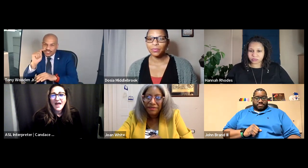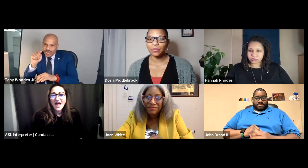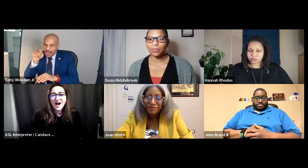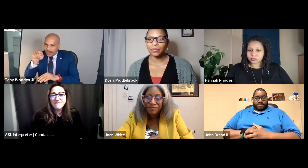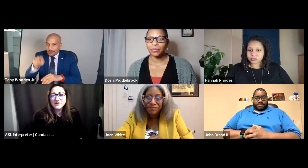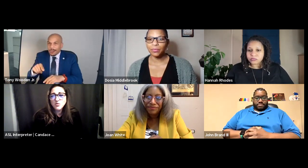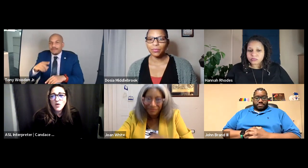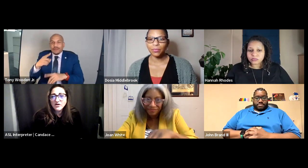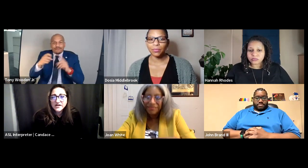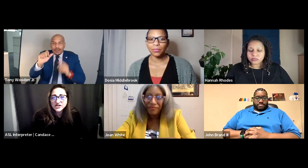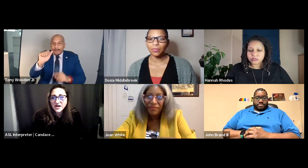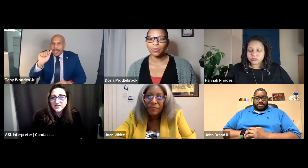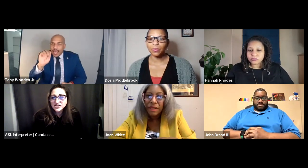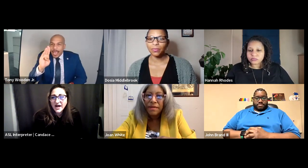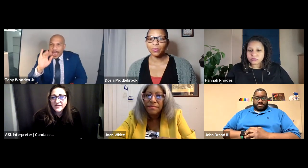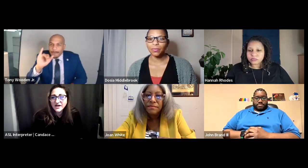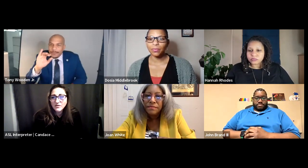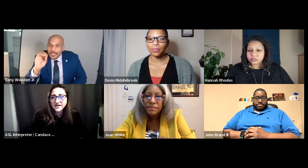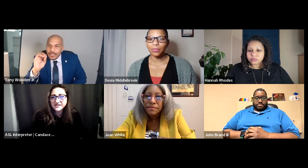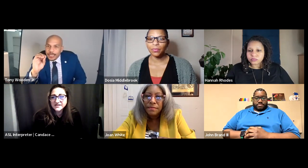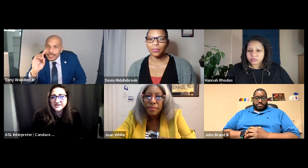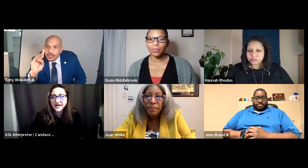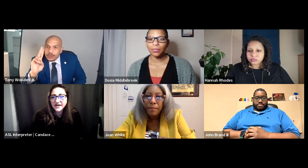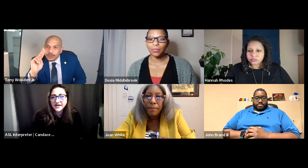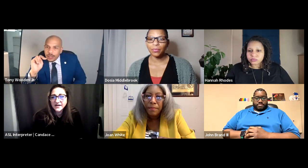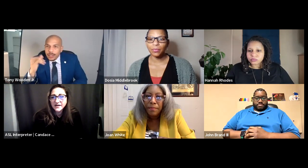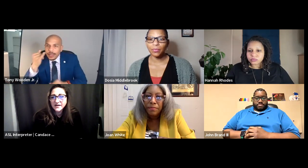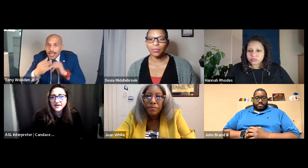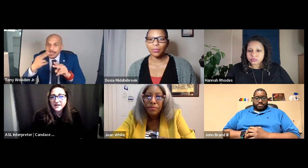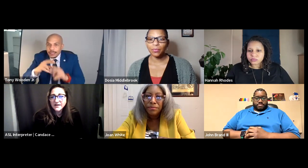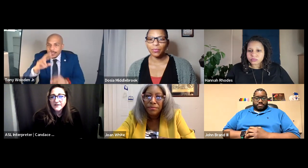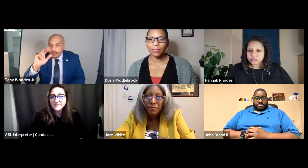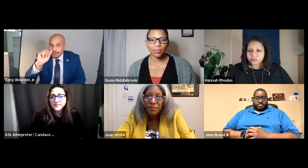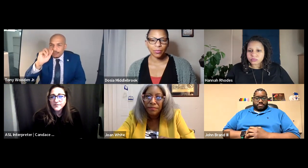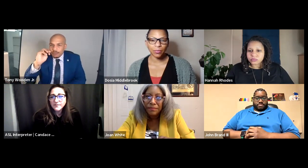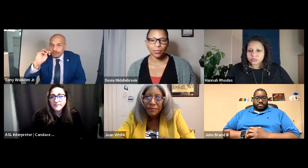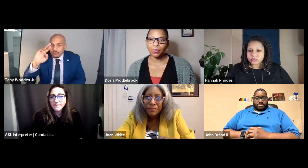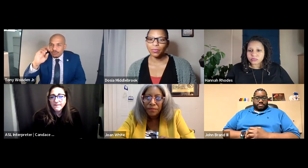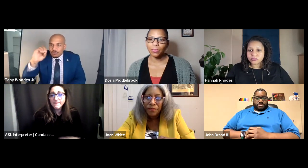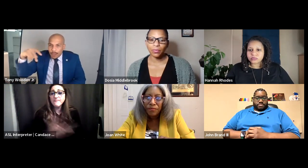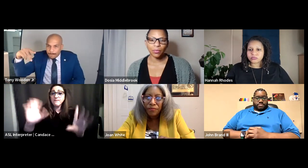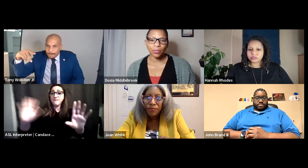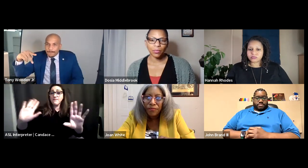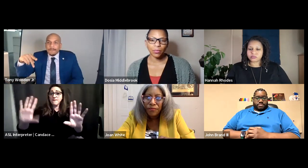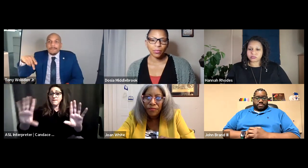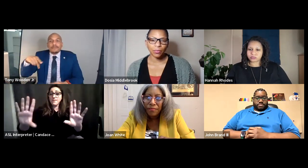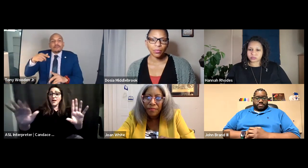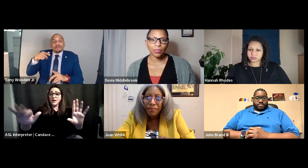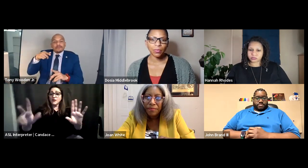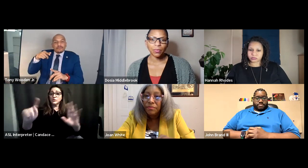Hey, Tony. There's one question on the chat that I wanted to say. Hey, Tony, quick question. Or